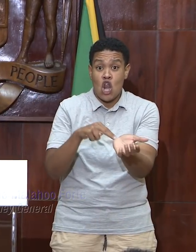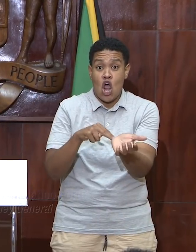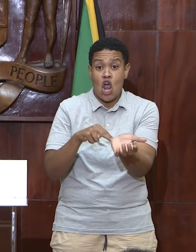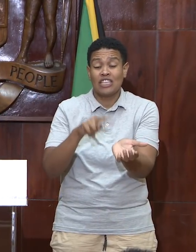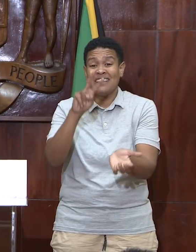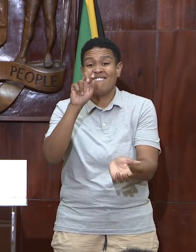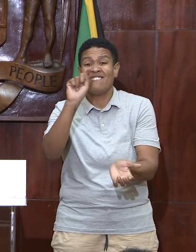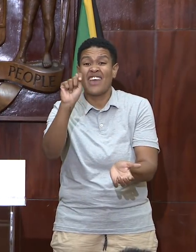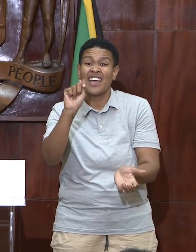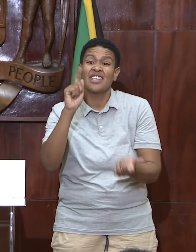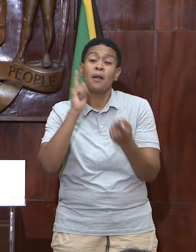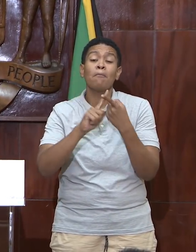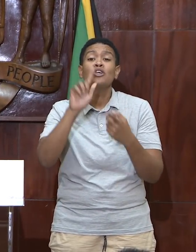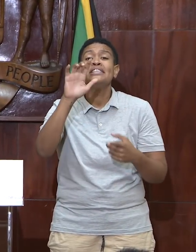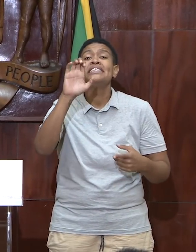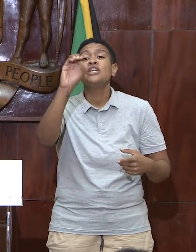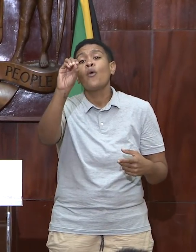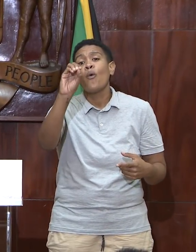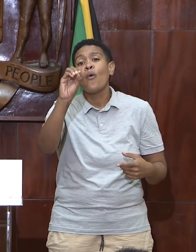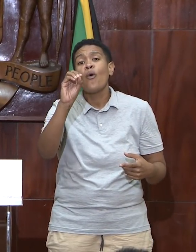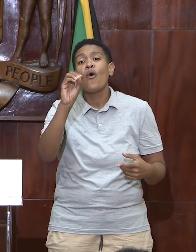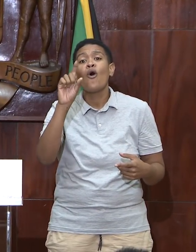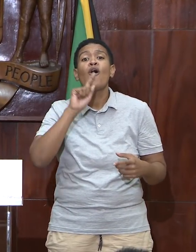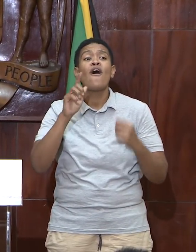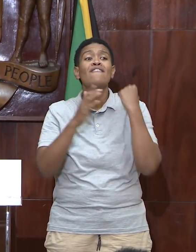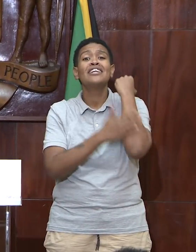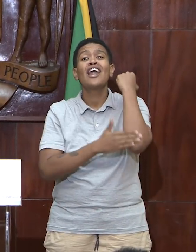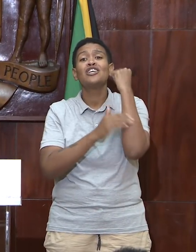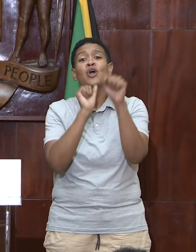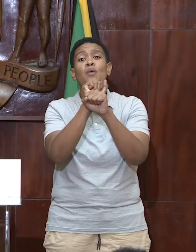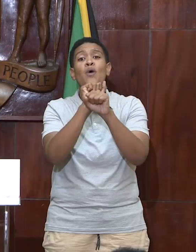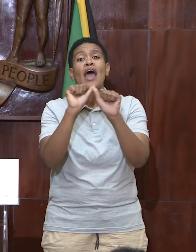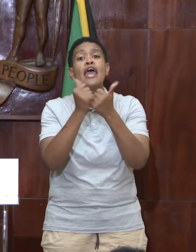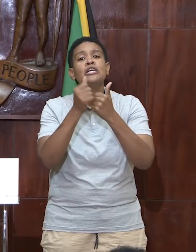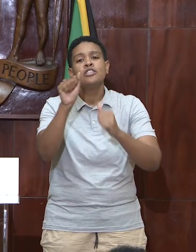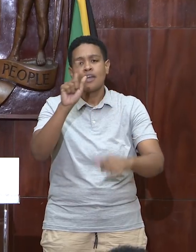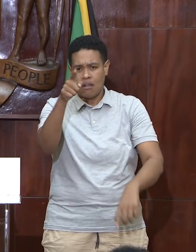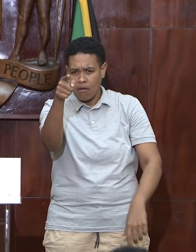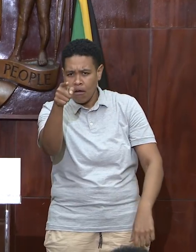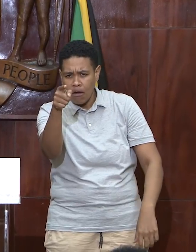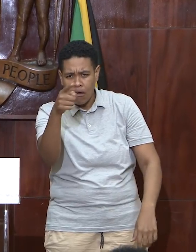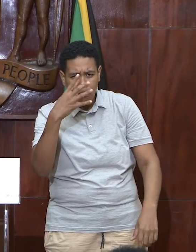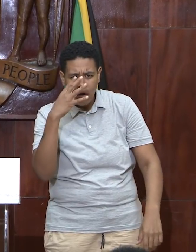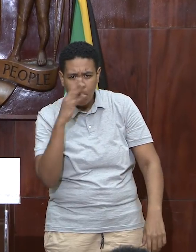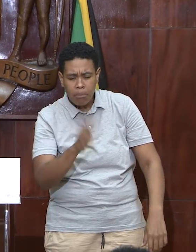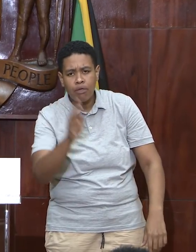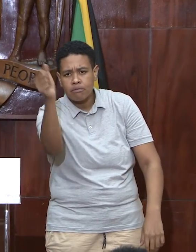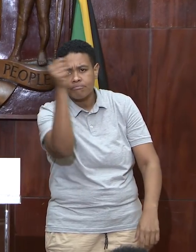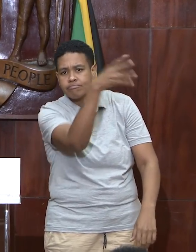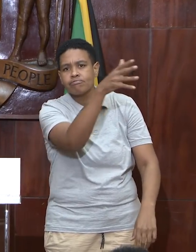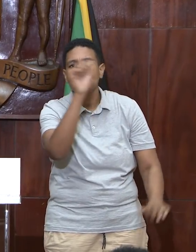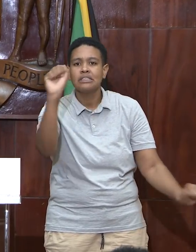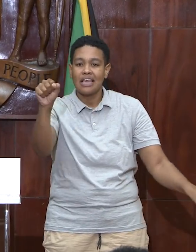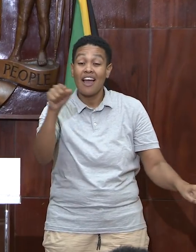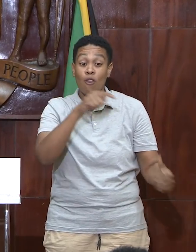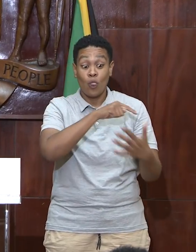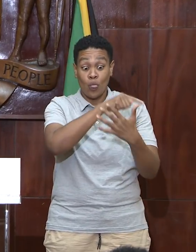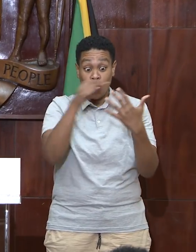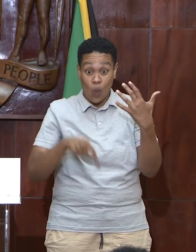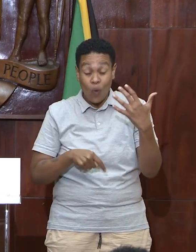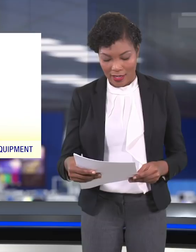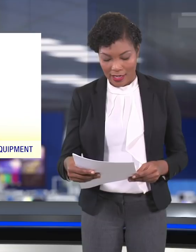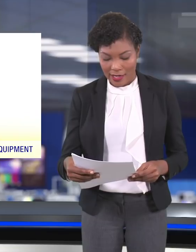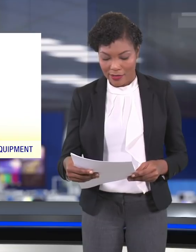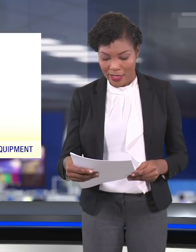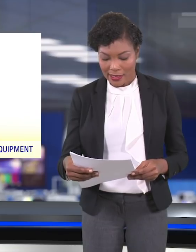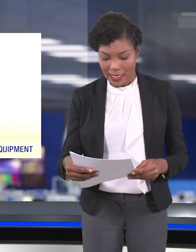vet, even the CEO of the National Works Agency. Those are defined as authorized officers under